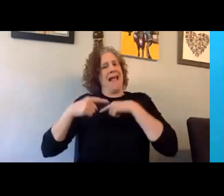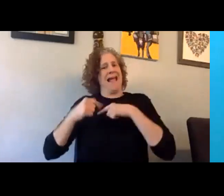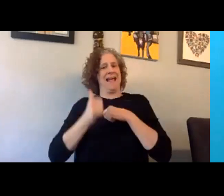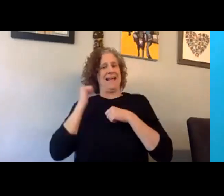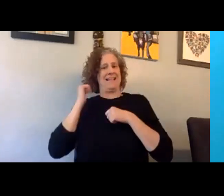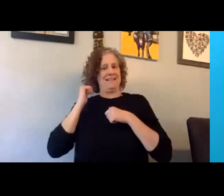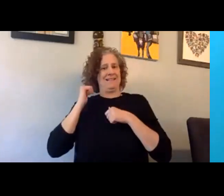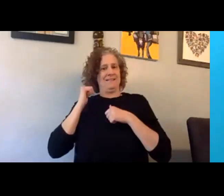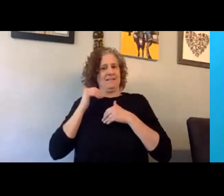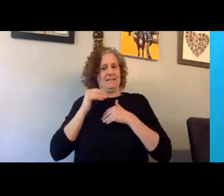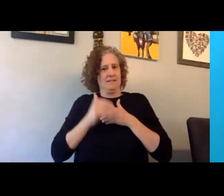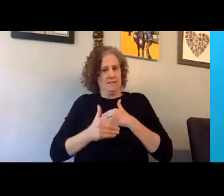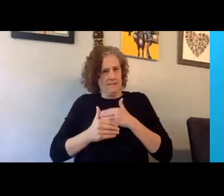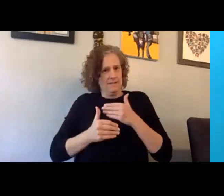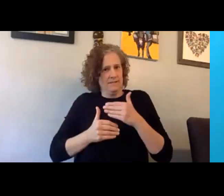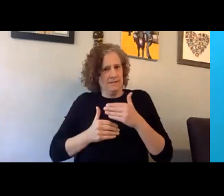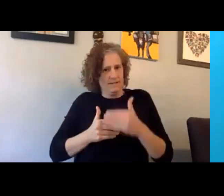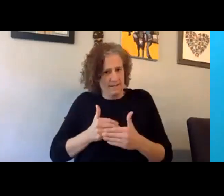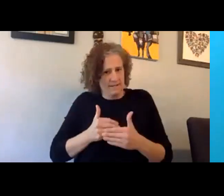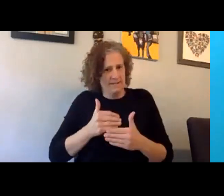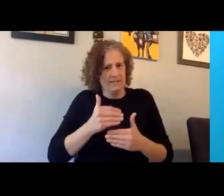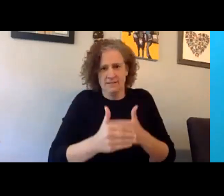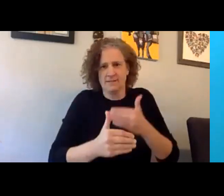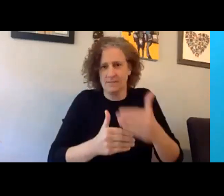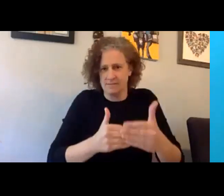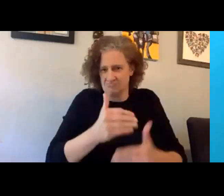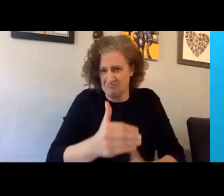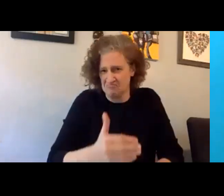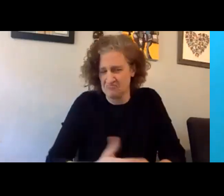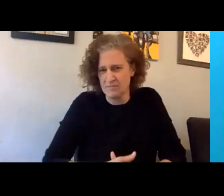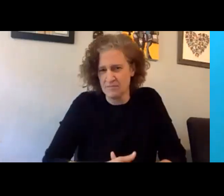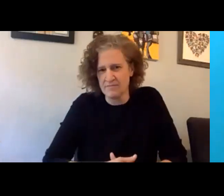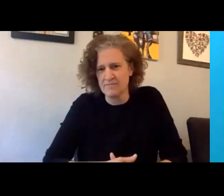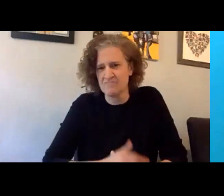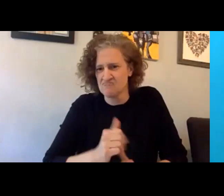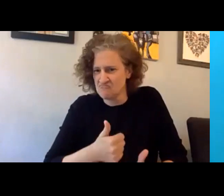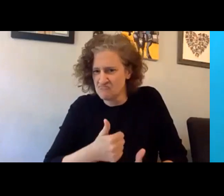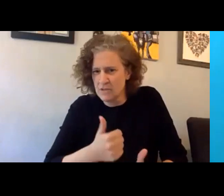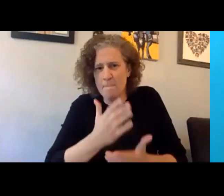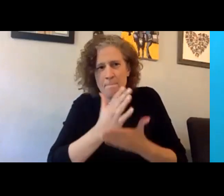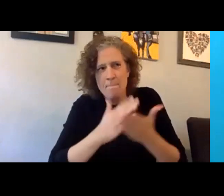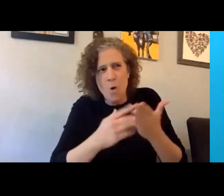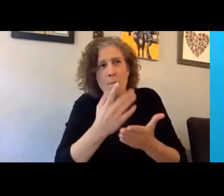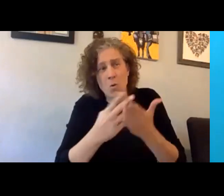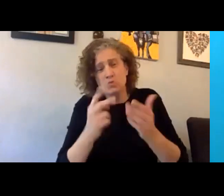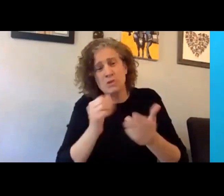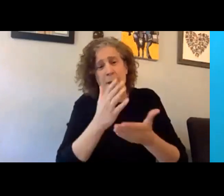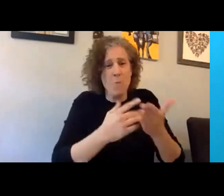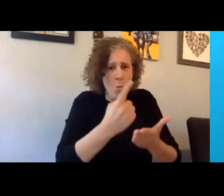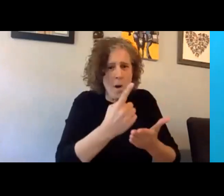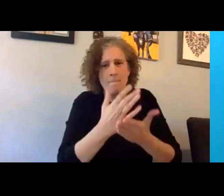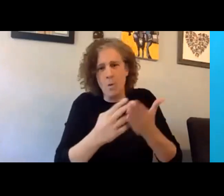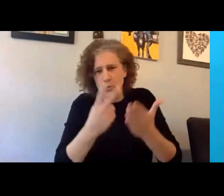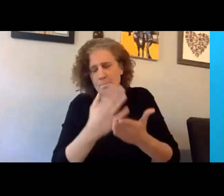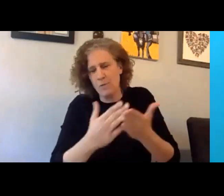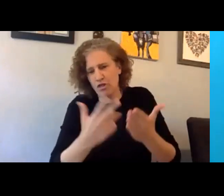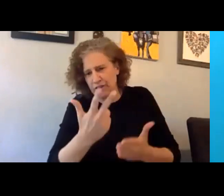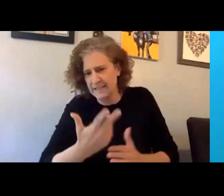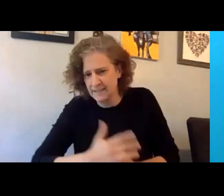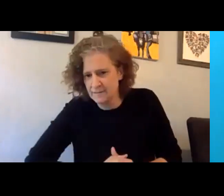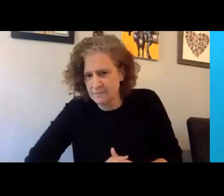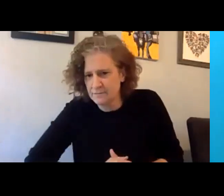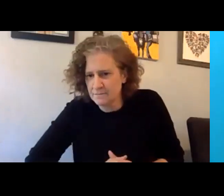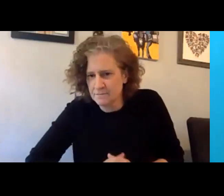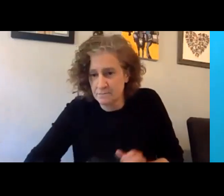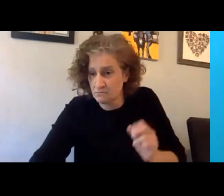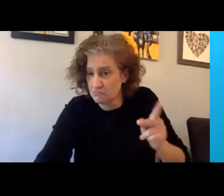then the next. Or maybe we'll go back and then go forward again. Okay? So we could